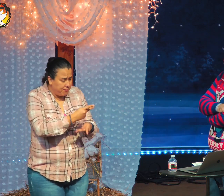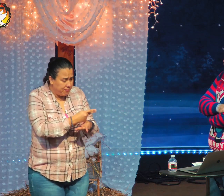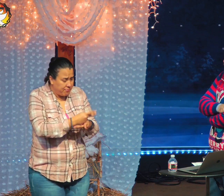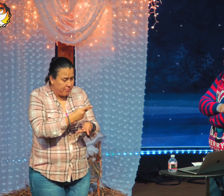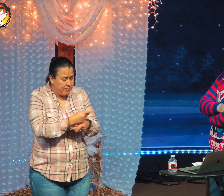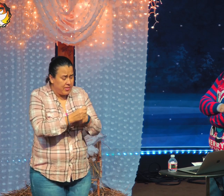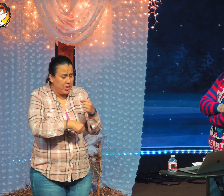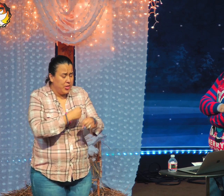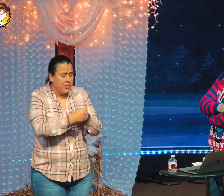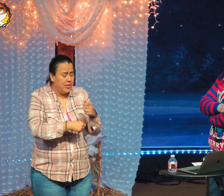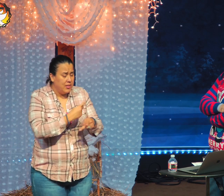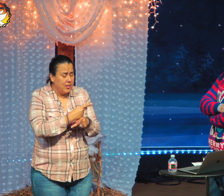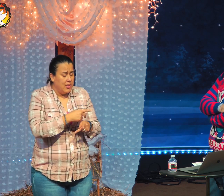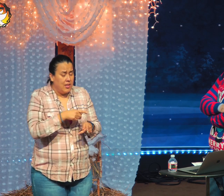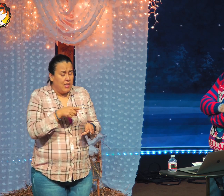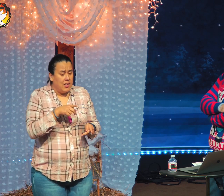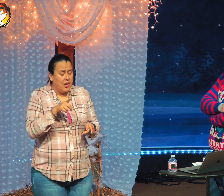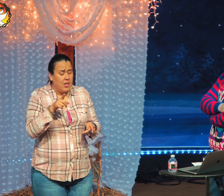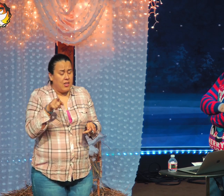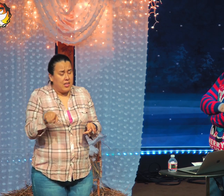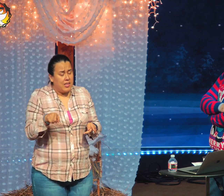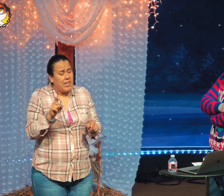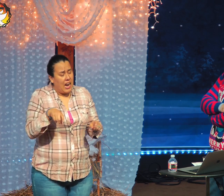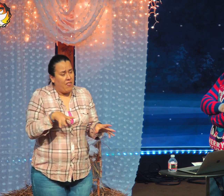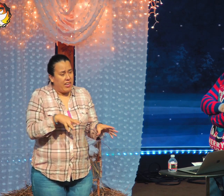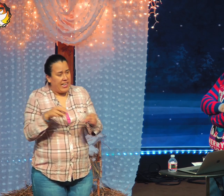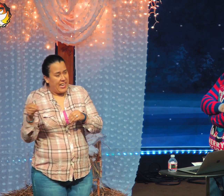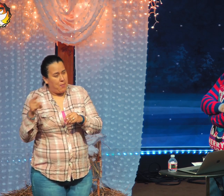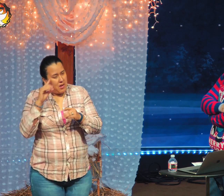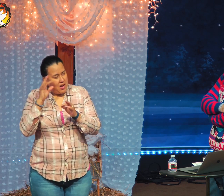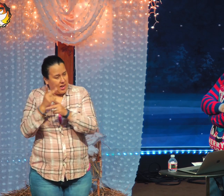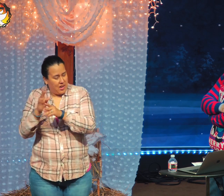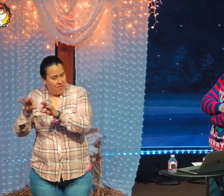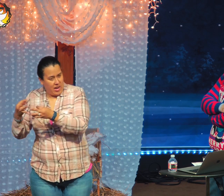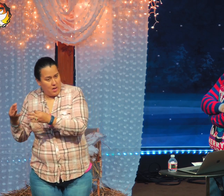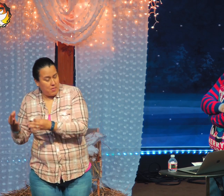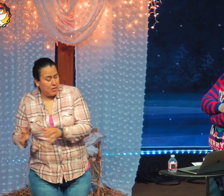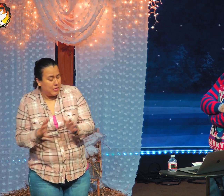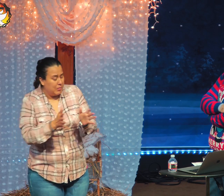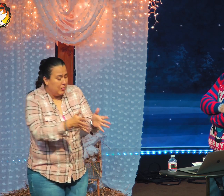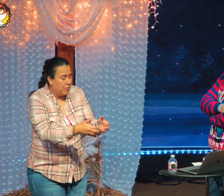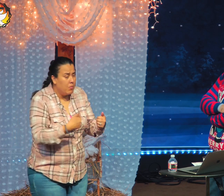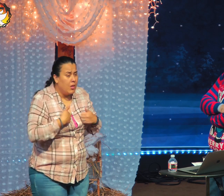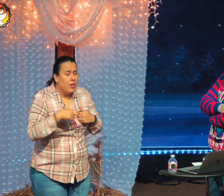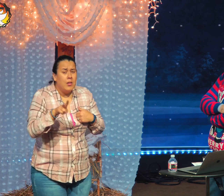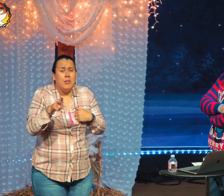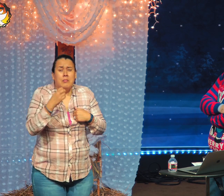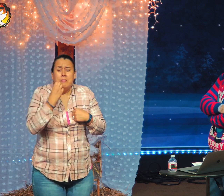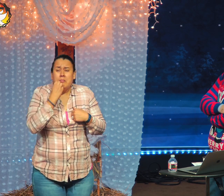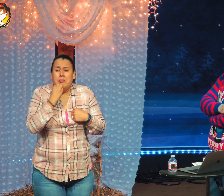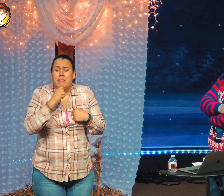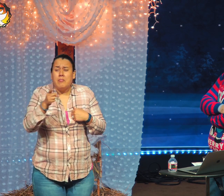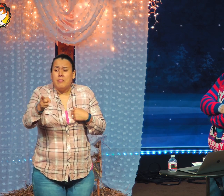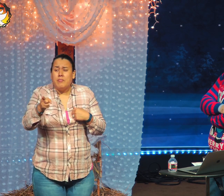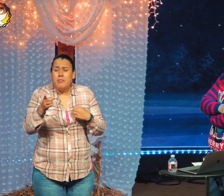I can't remember the story. There was a gorilla that starts with a K. Anyway, the lady